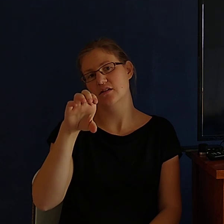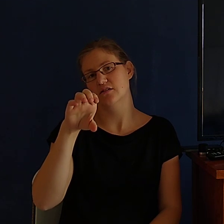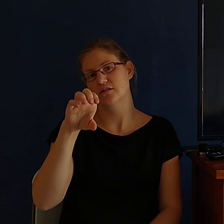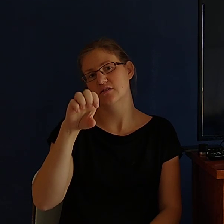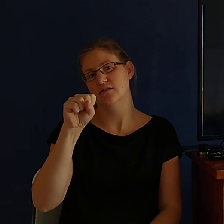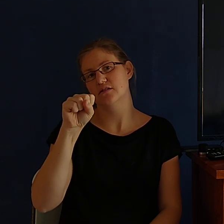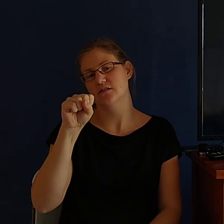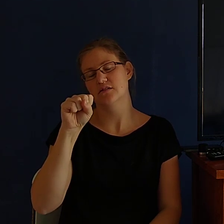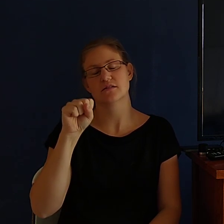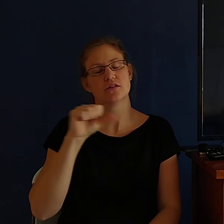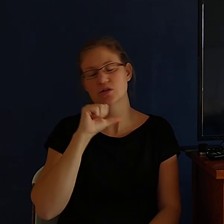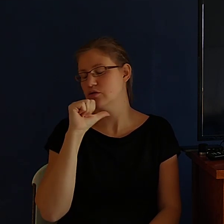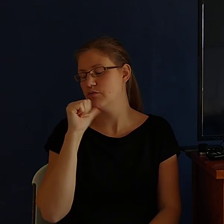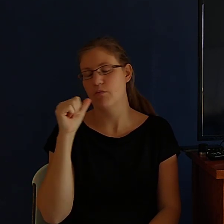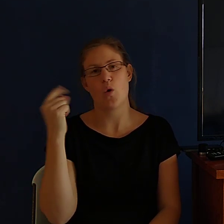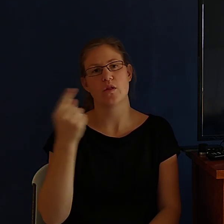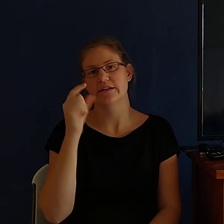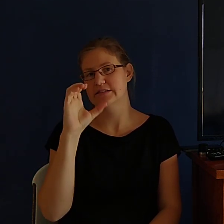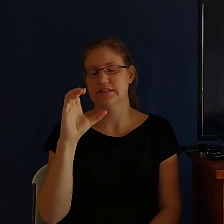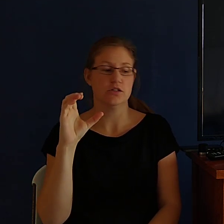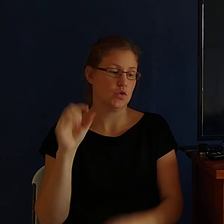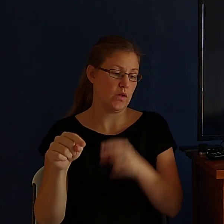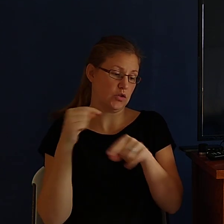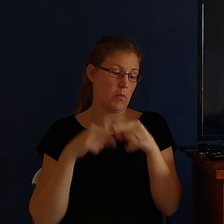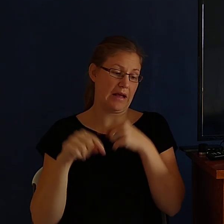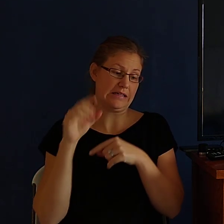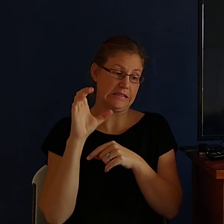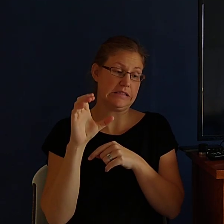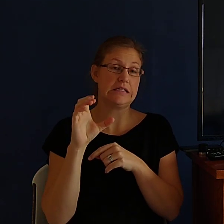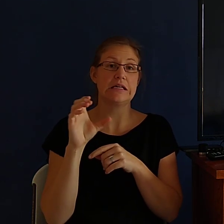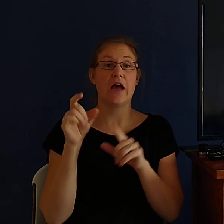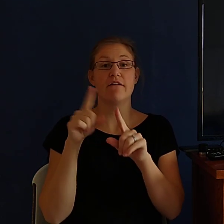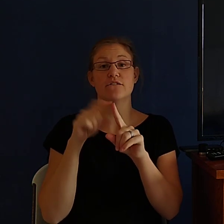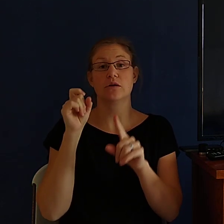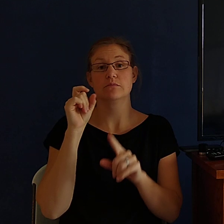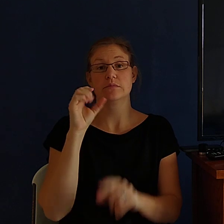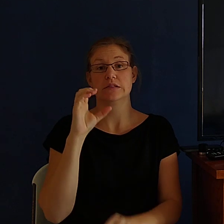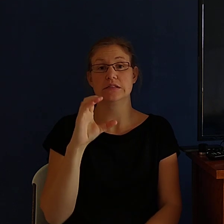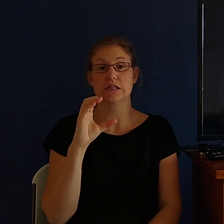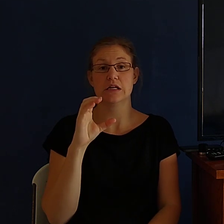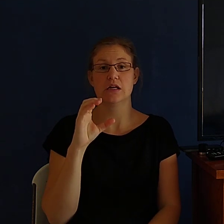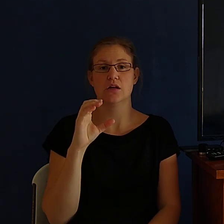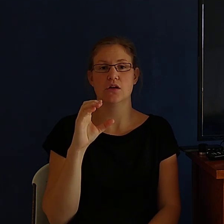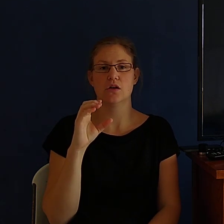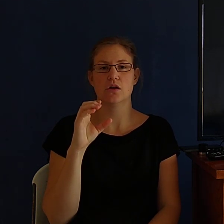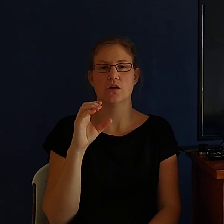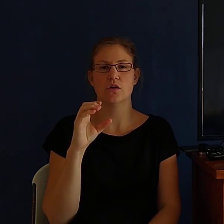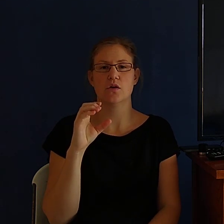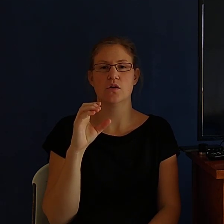let's go back to C here. So from C, what is the